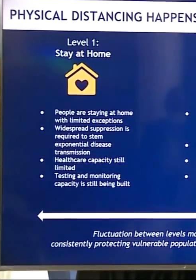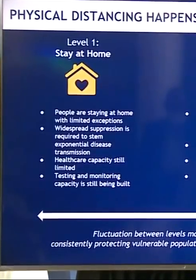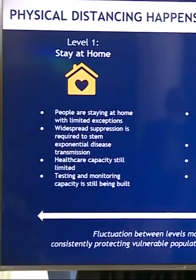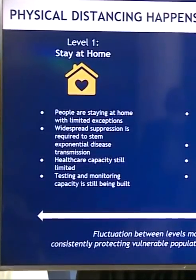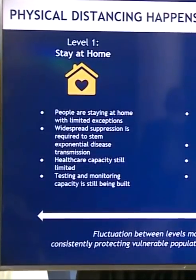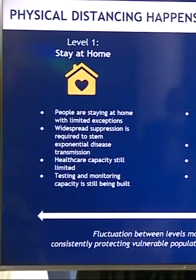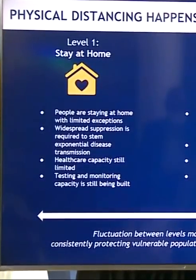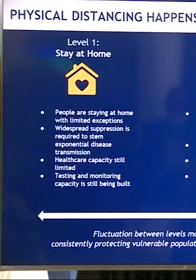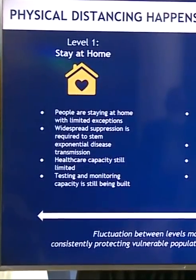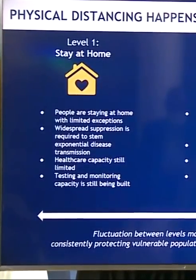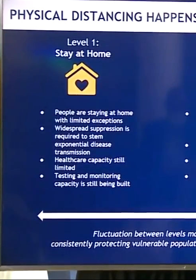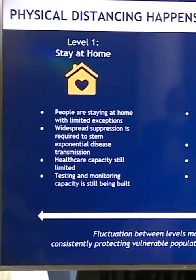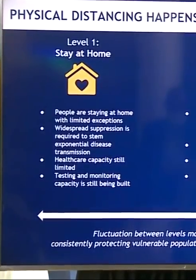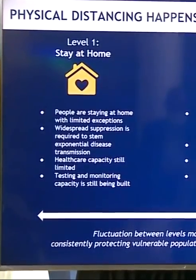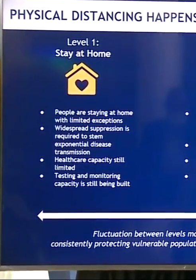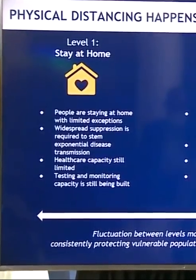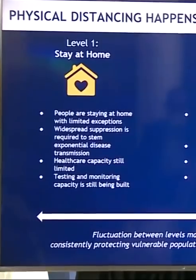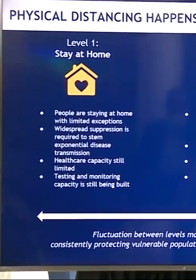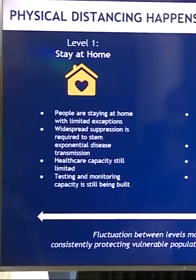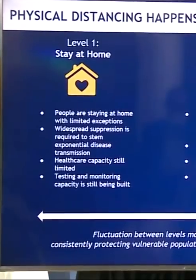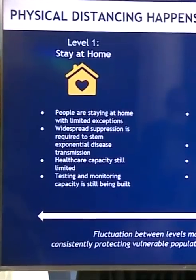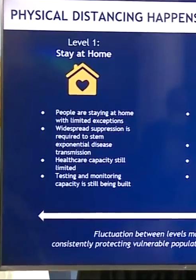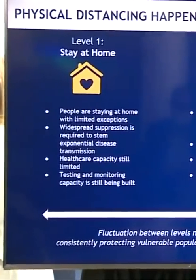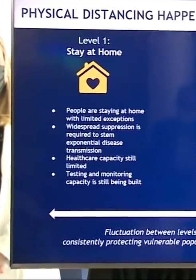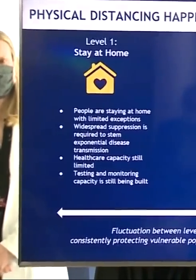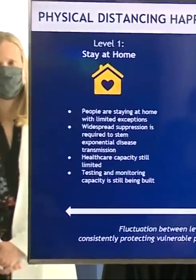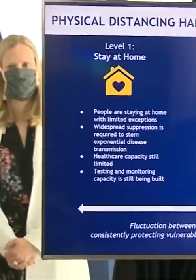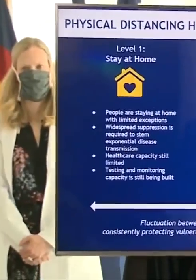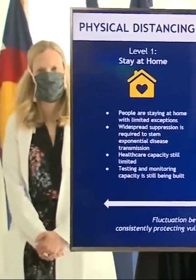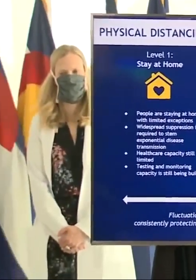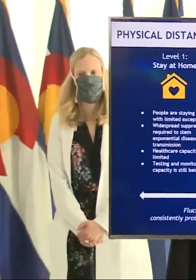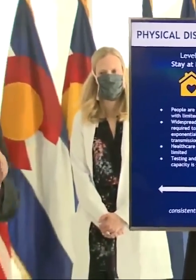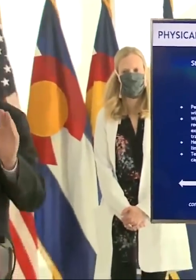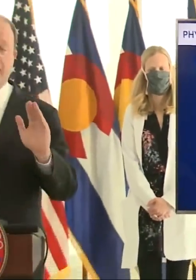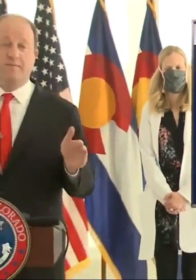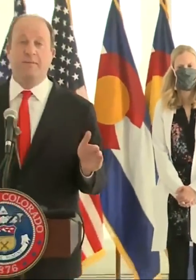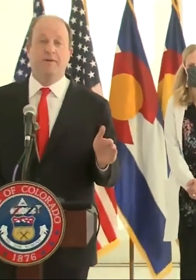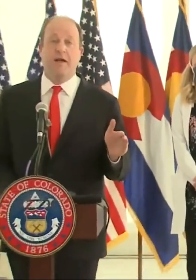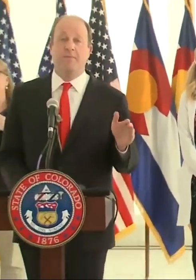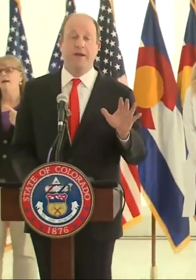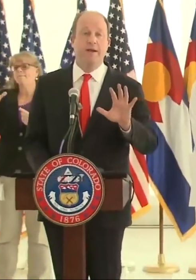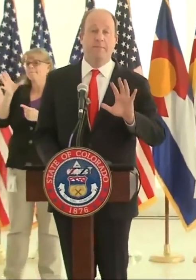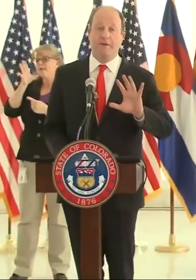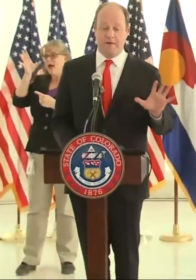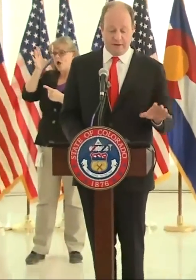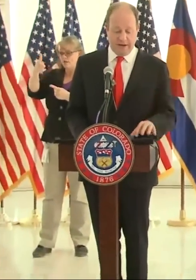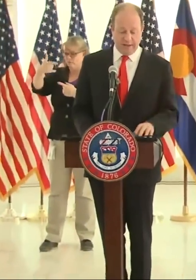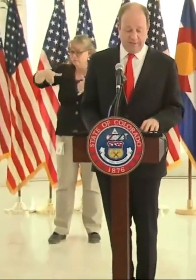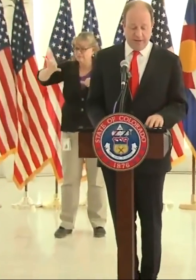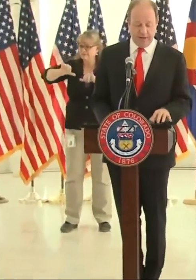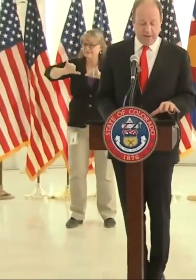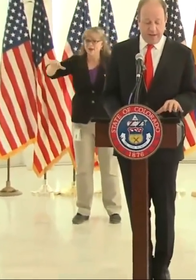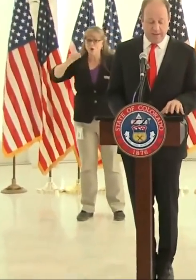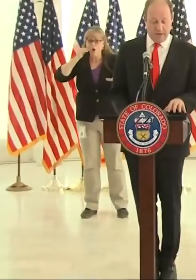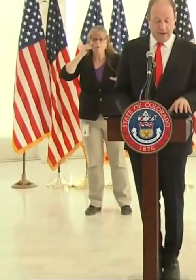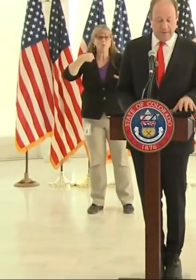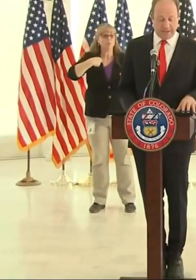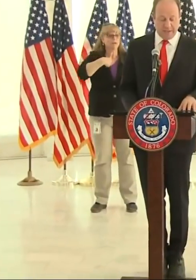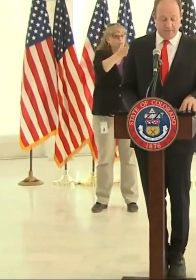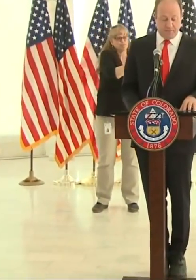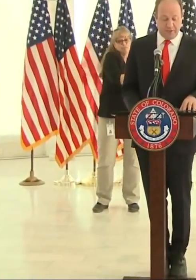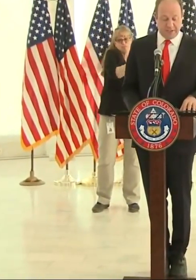month. They need to stay at home, and they are. Groceries are being delivered, or people are helping, but they're not leaving.